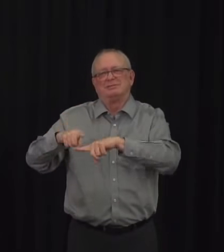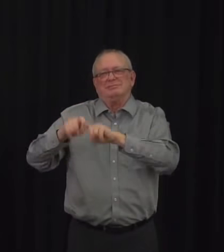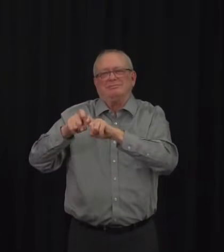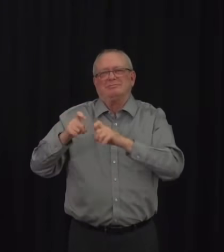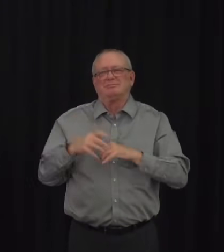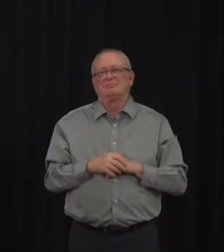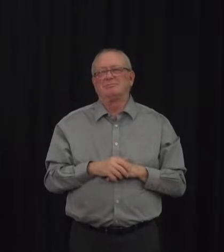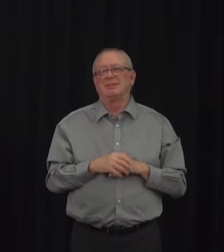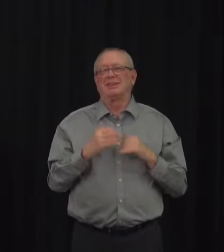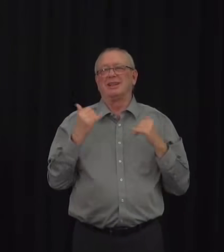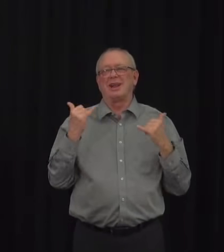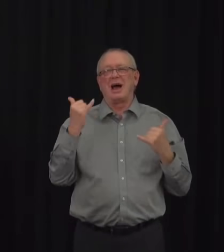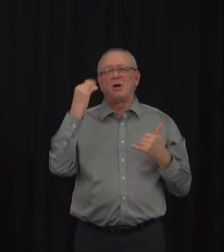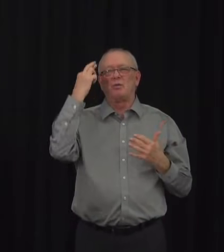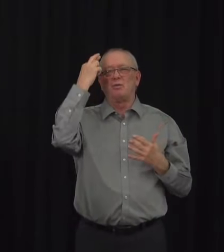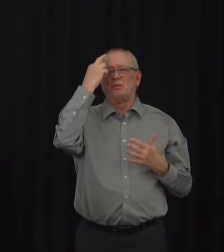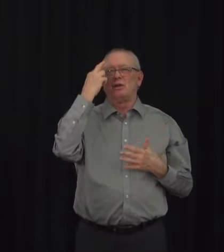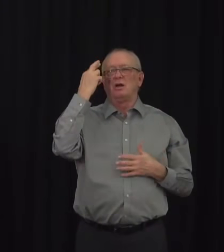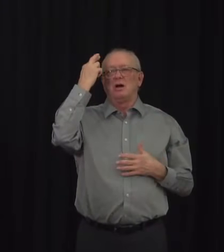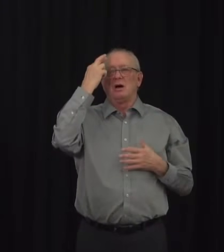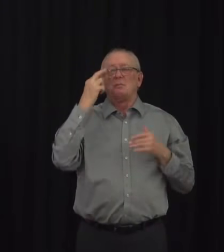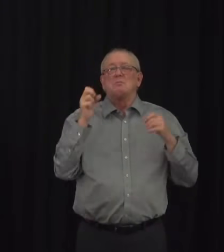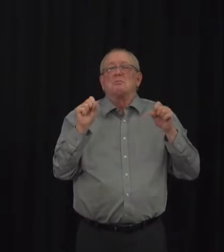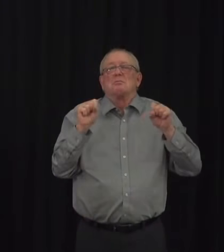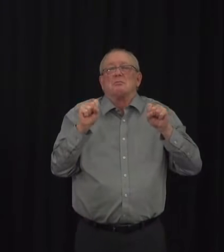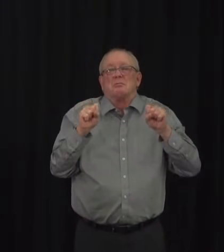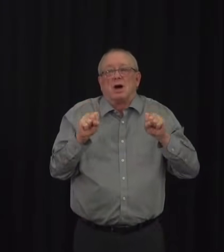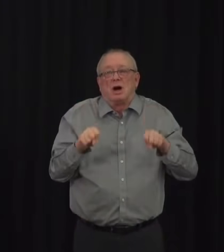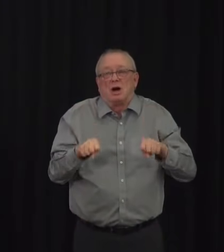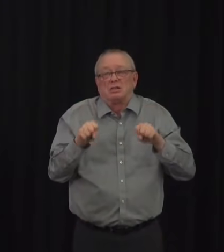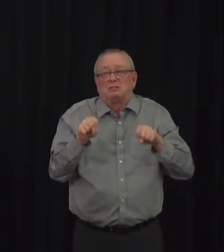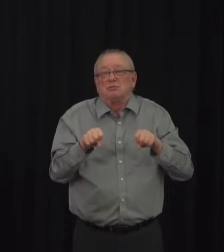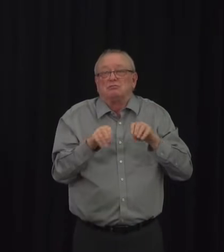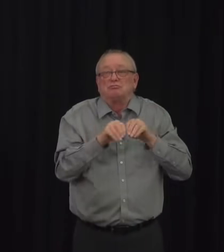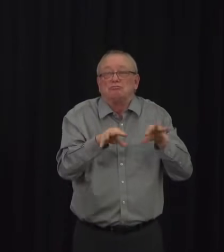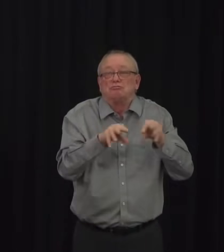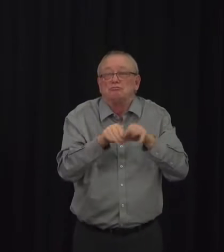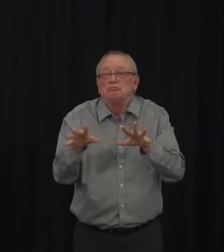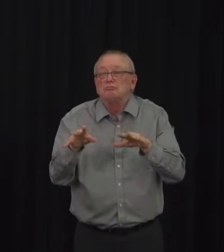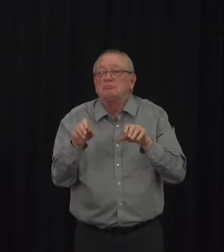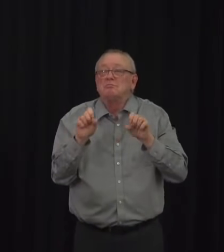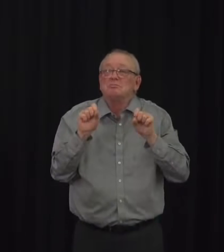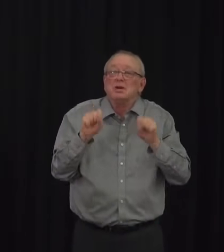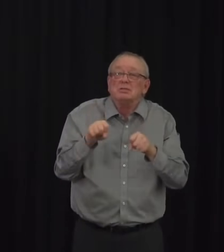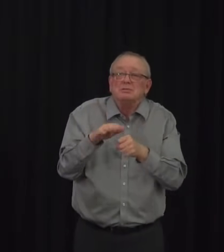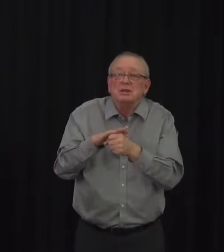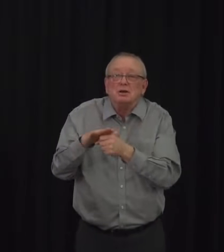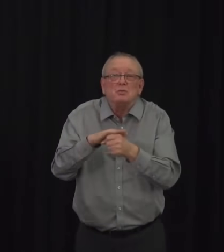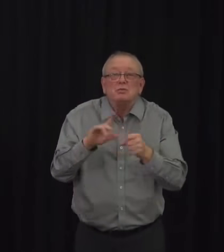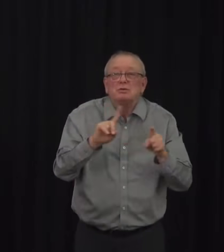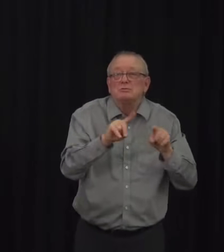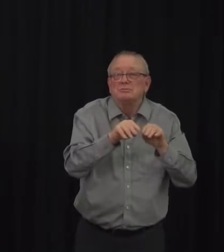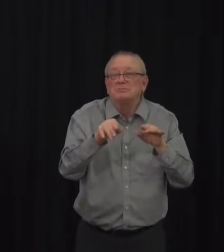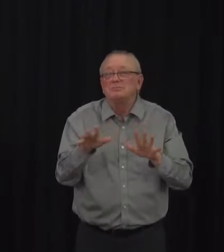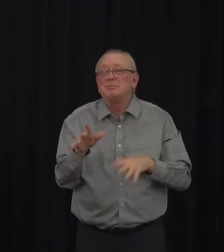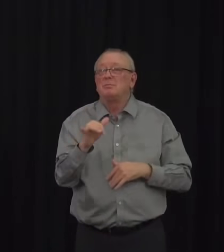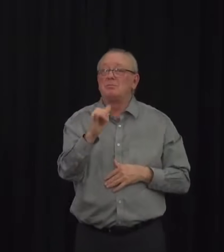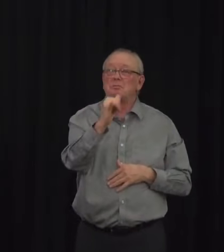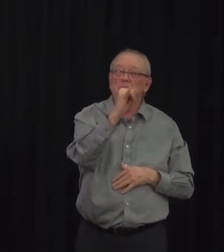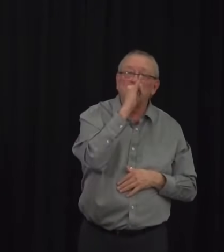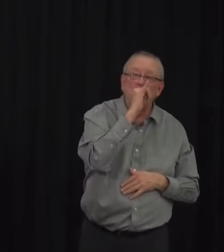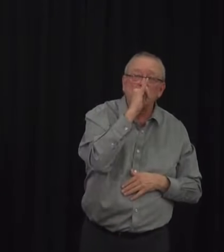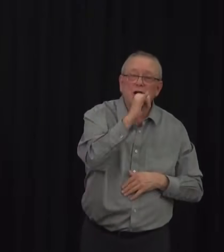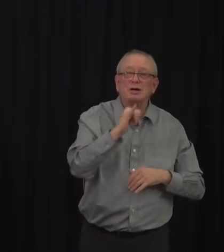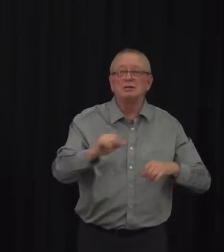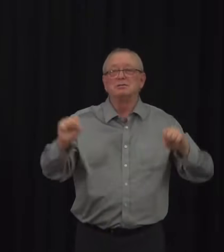large spreading potential events and facilities. So we have responded to those metrics all